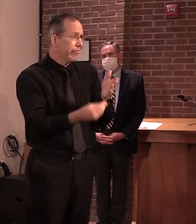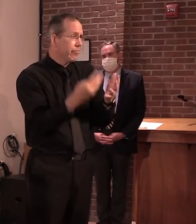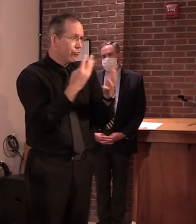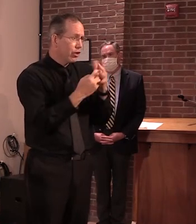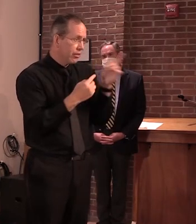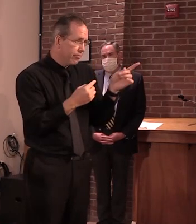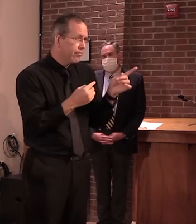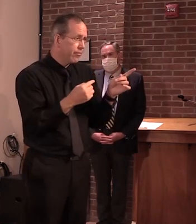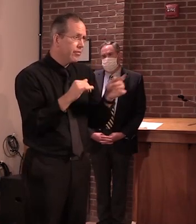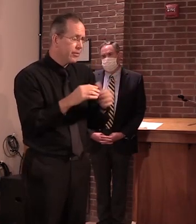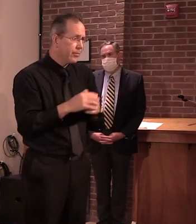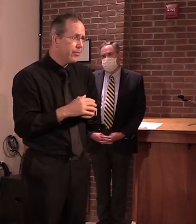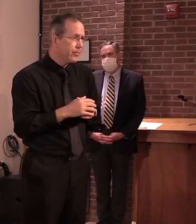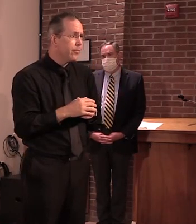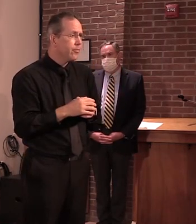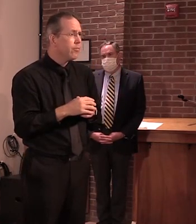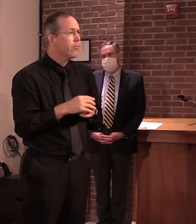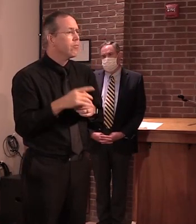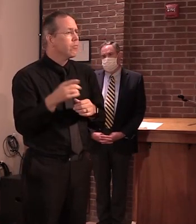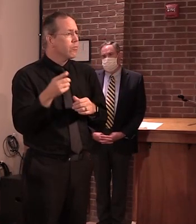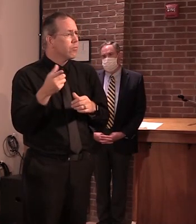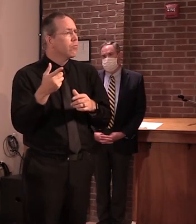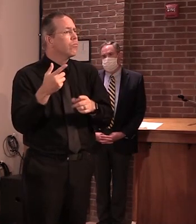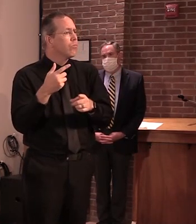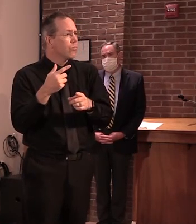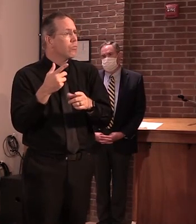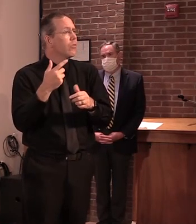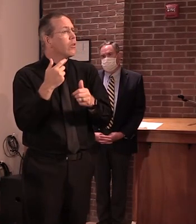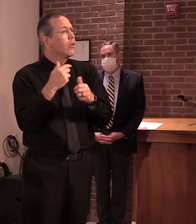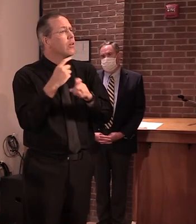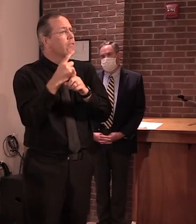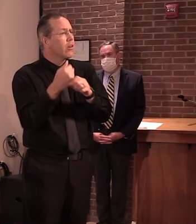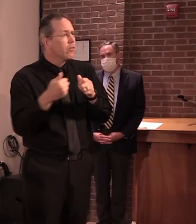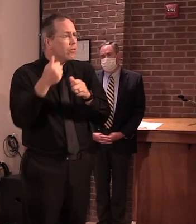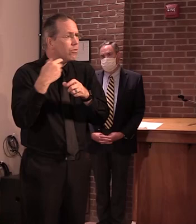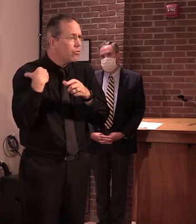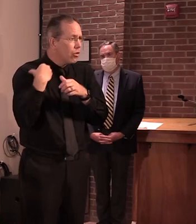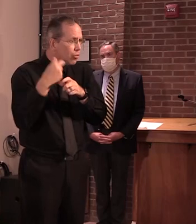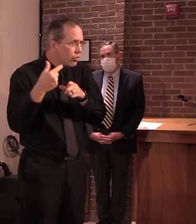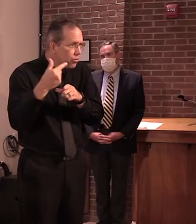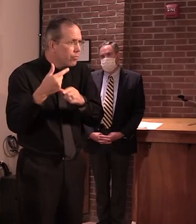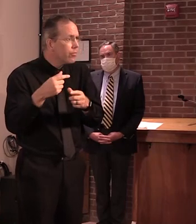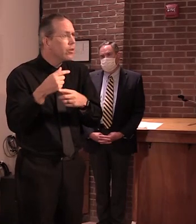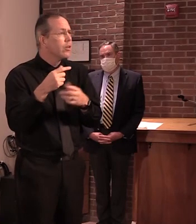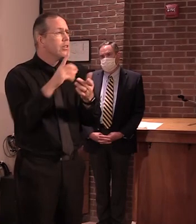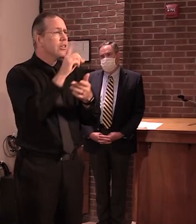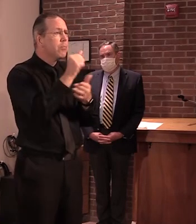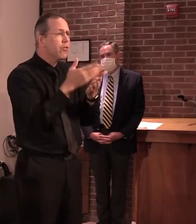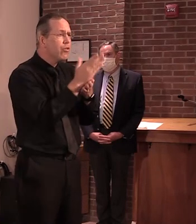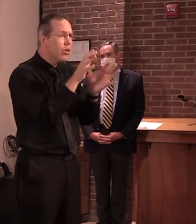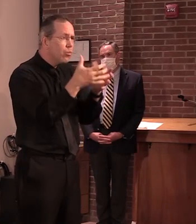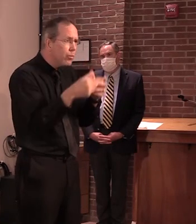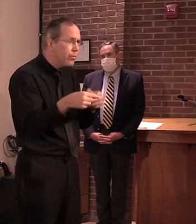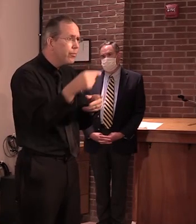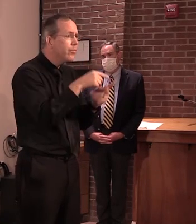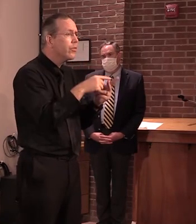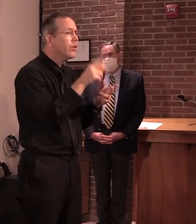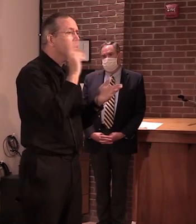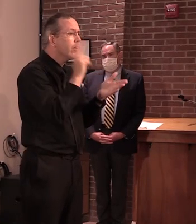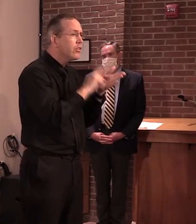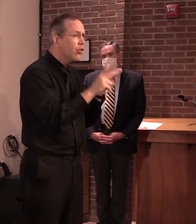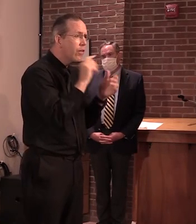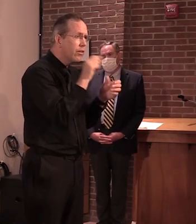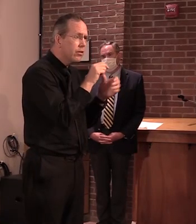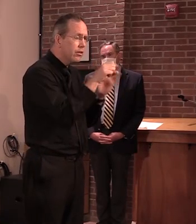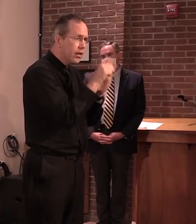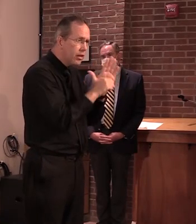Defender General that just recently concluded, Disability Rights, the Secretary of State, State